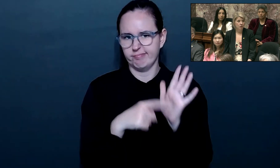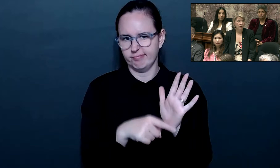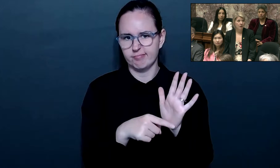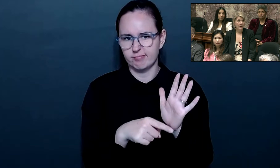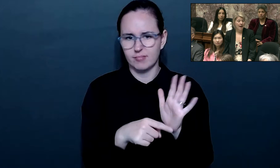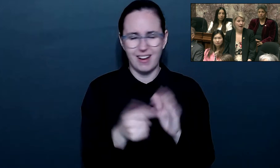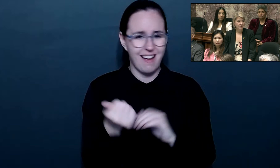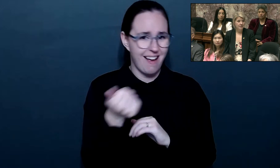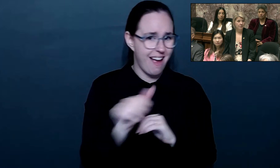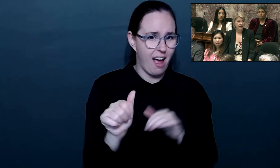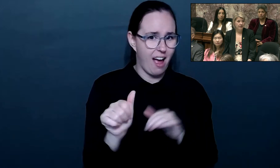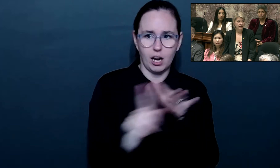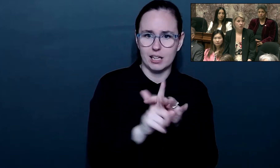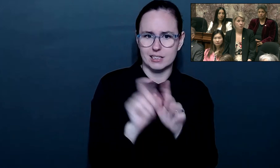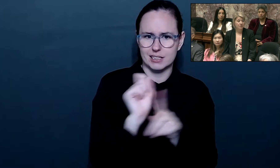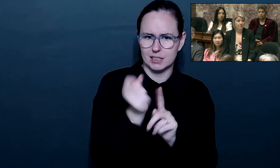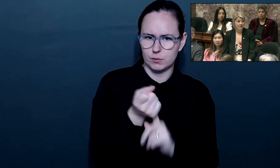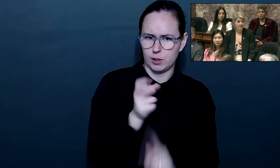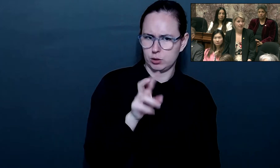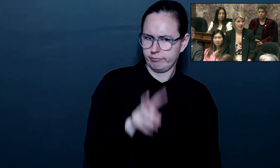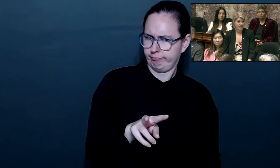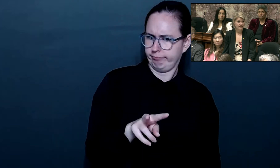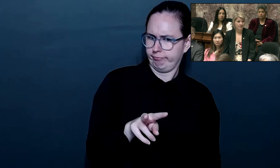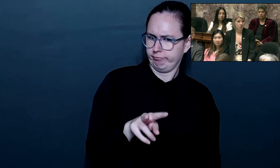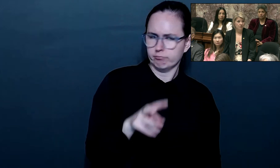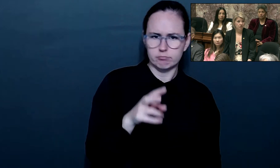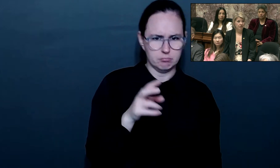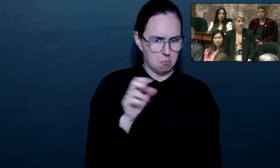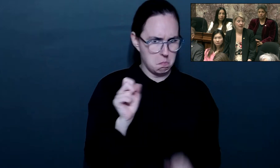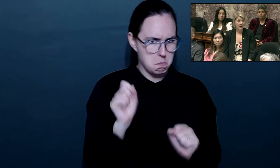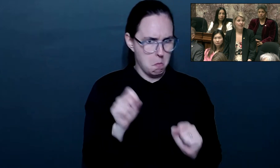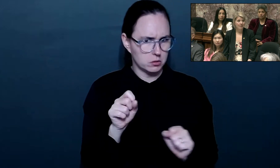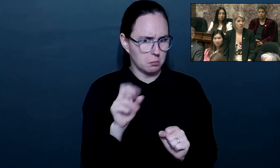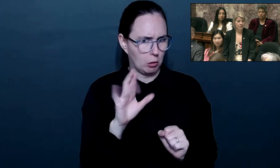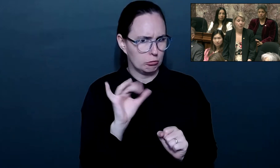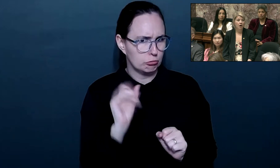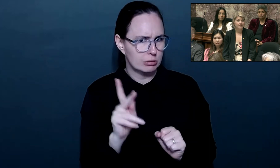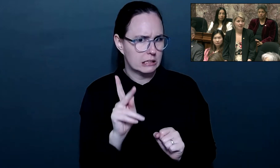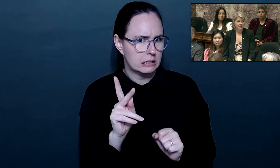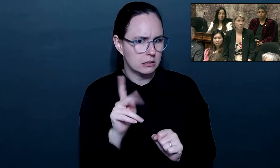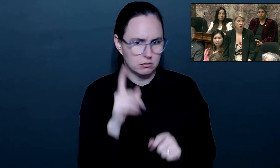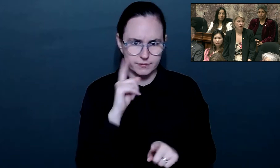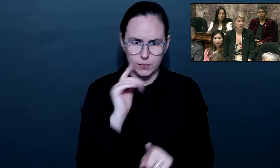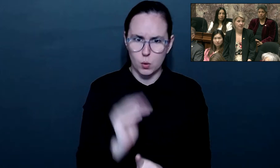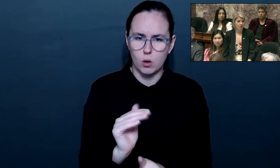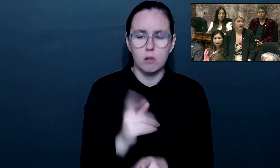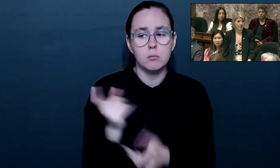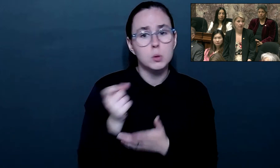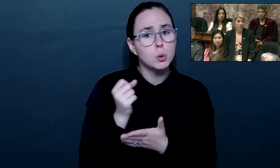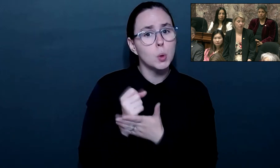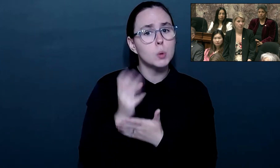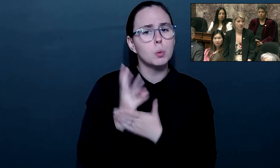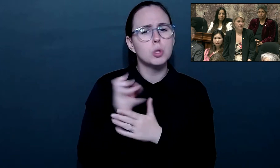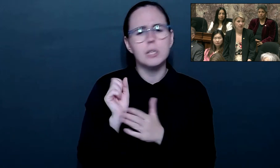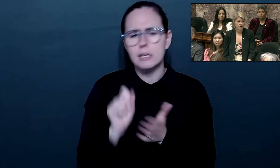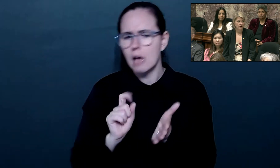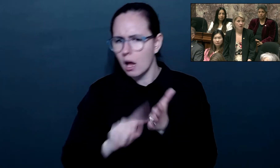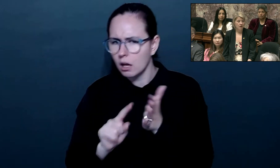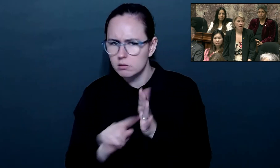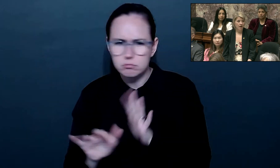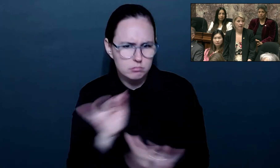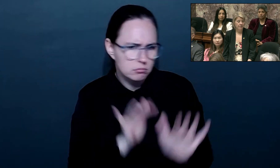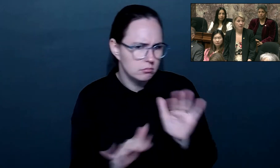social worker has the ability to investigate that situation, and then there's a process that occurs out of that, Honourable